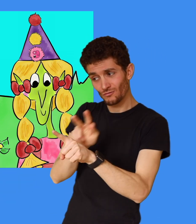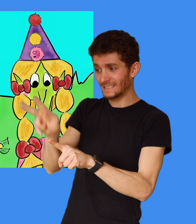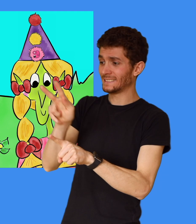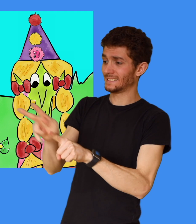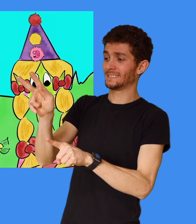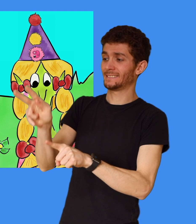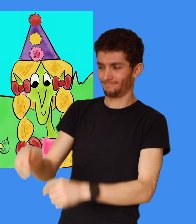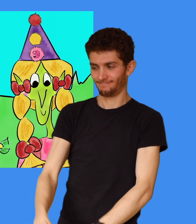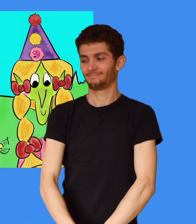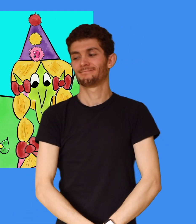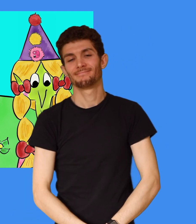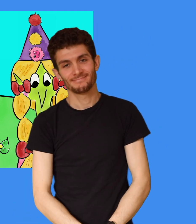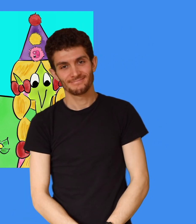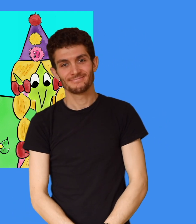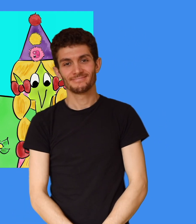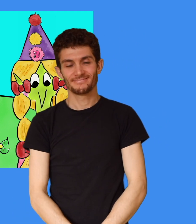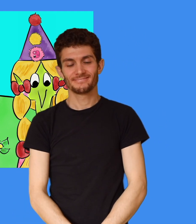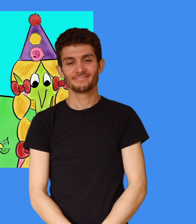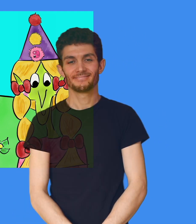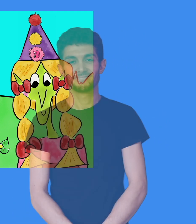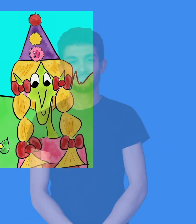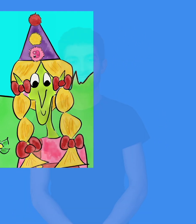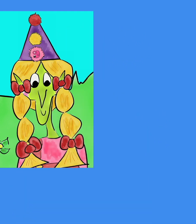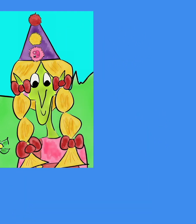Shah in a grand voice like a circus ringmaster.